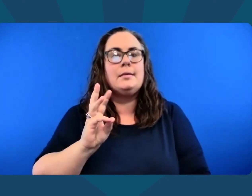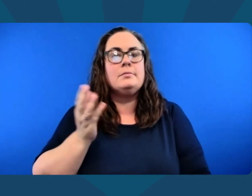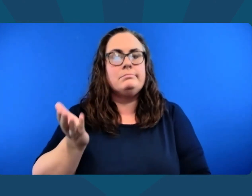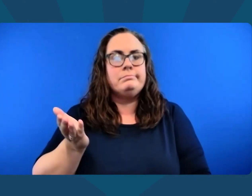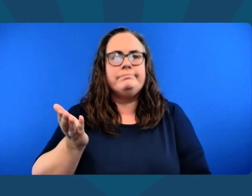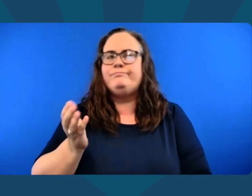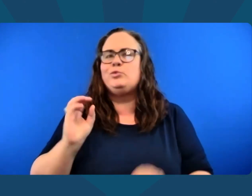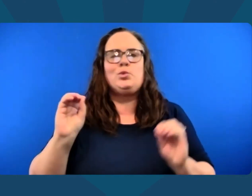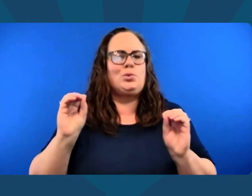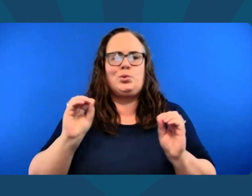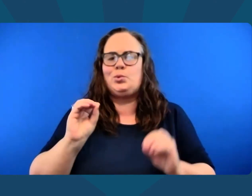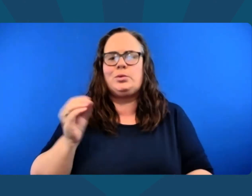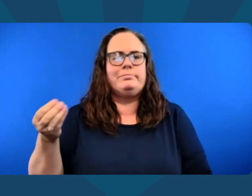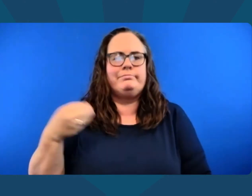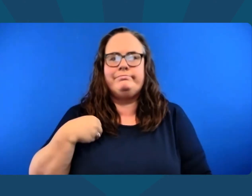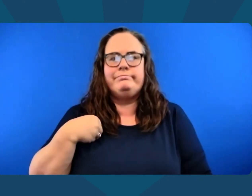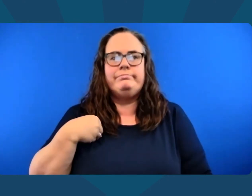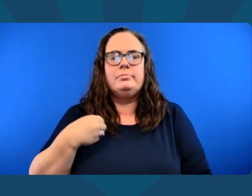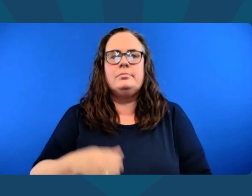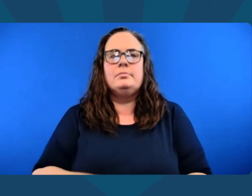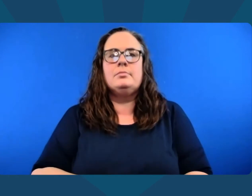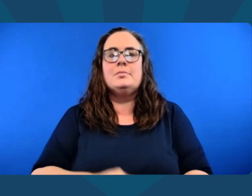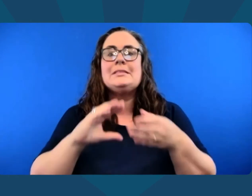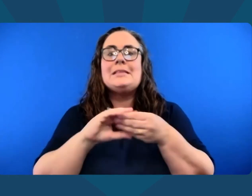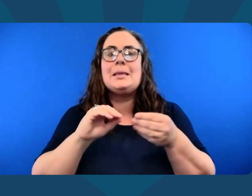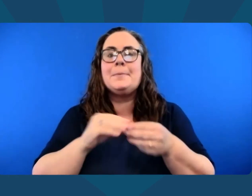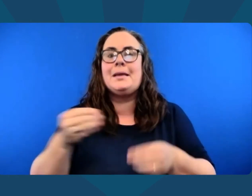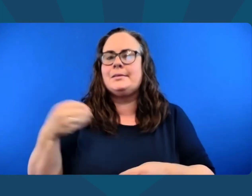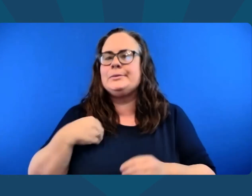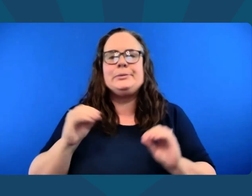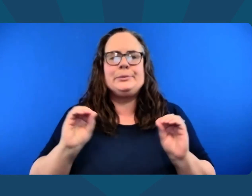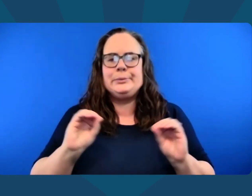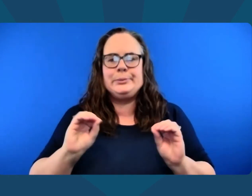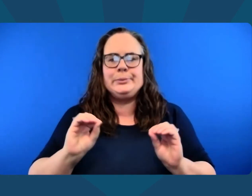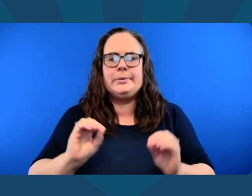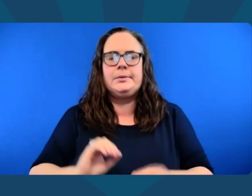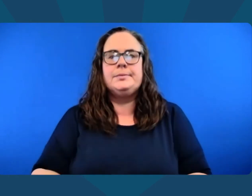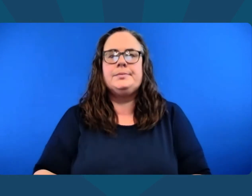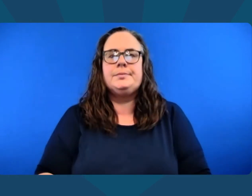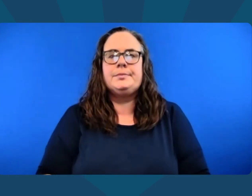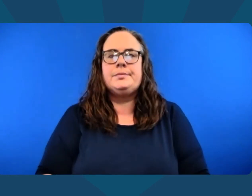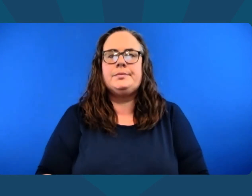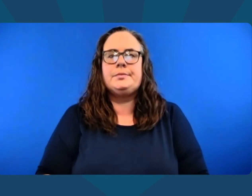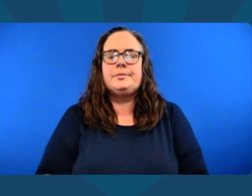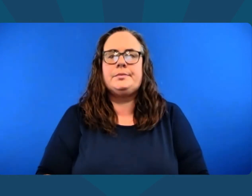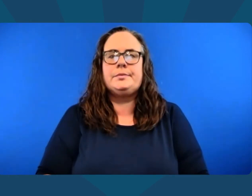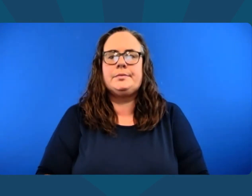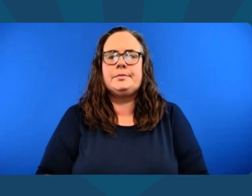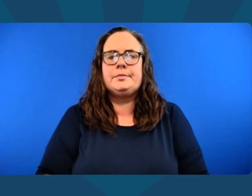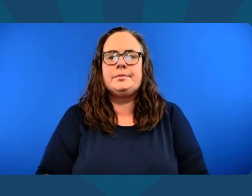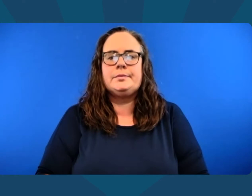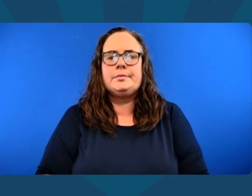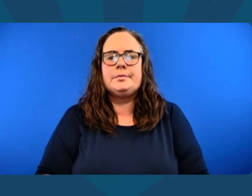Website, no website submitted. No statement submitted.